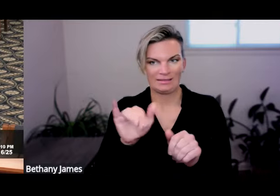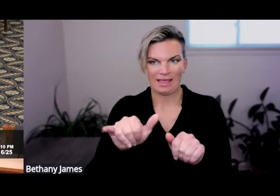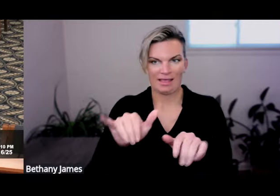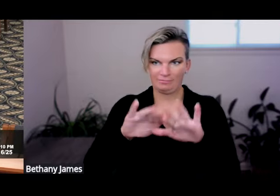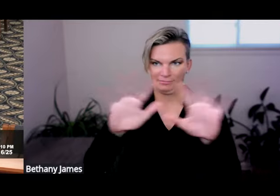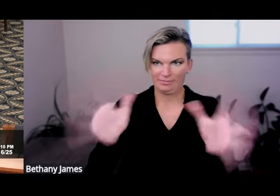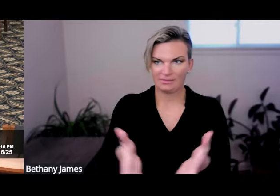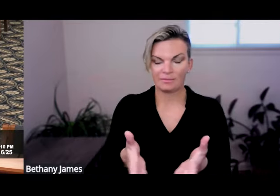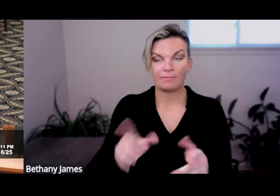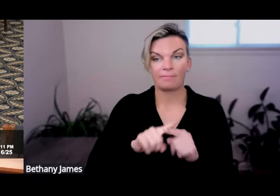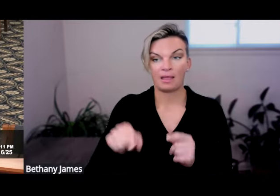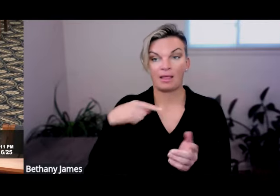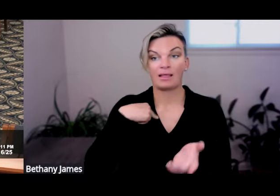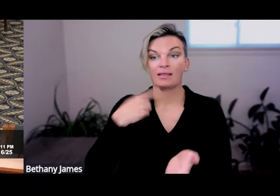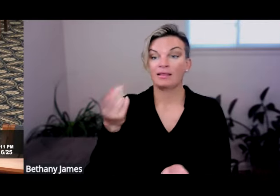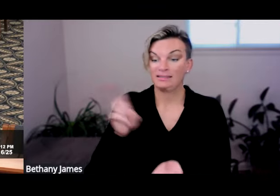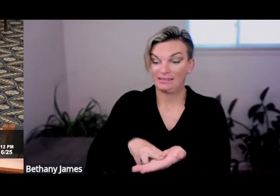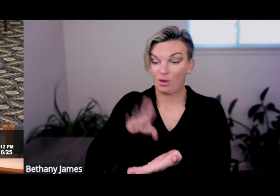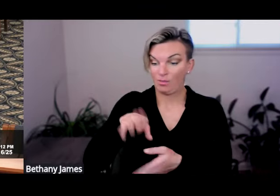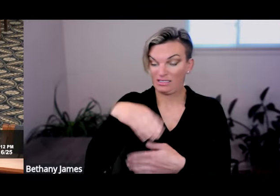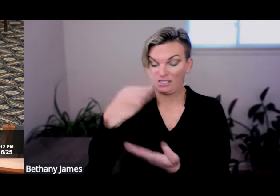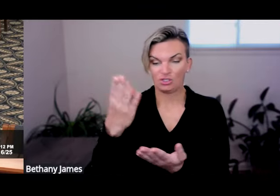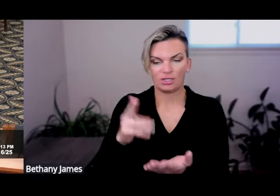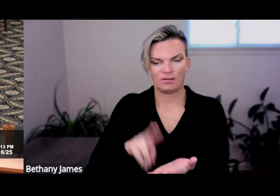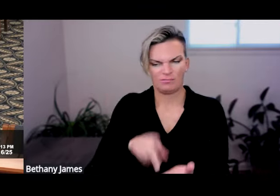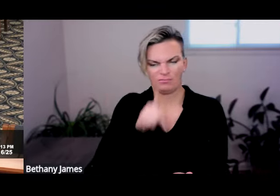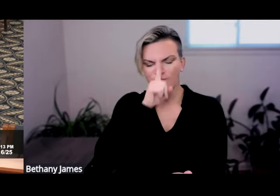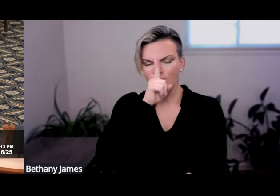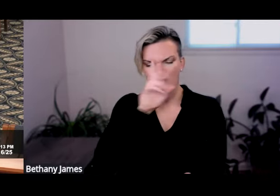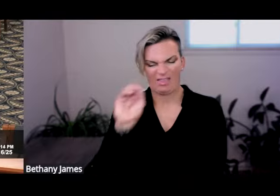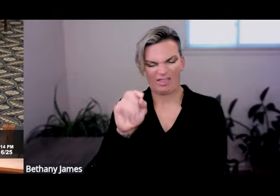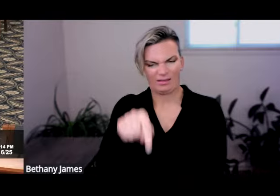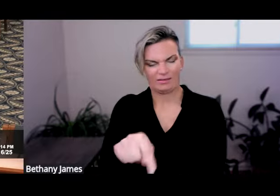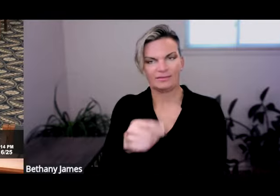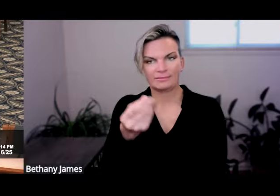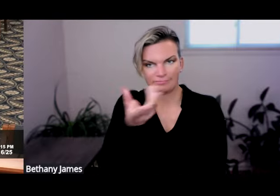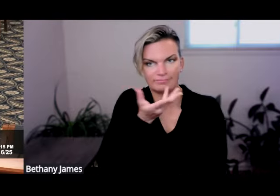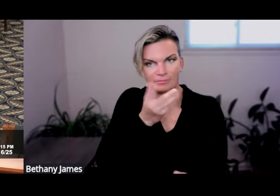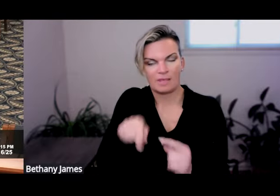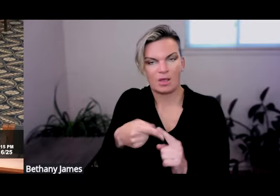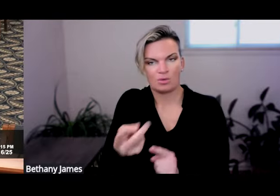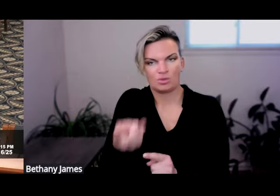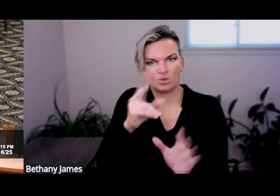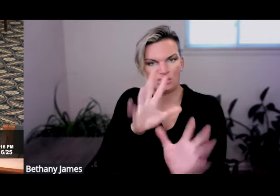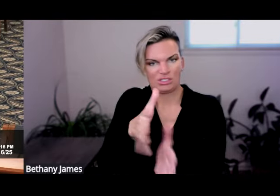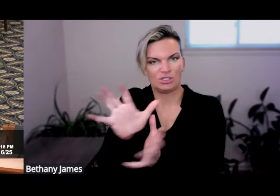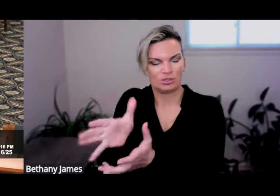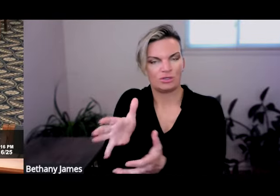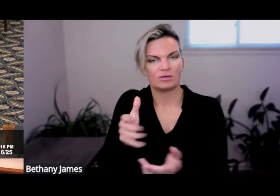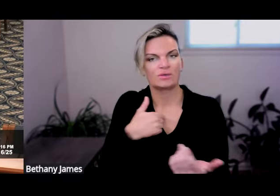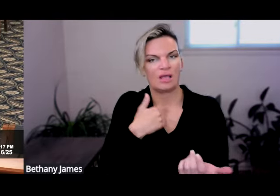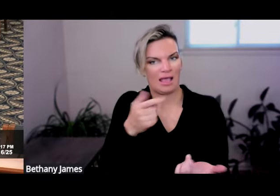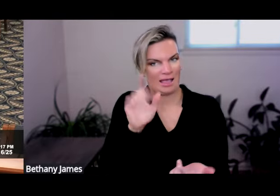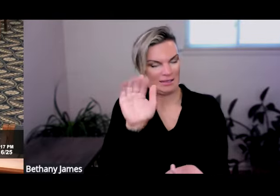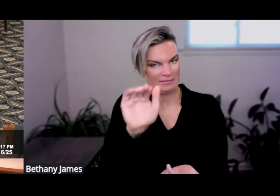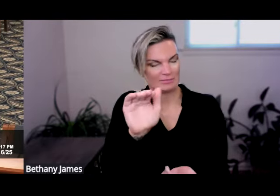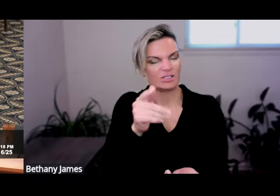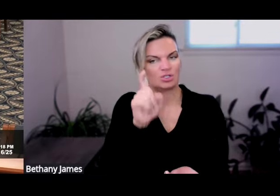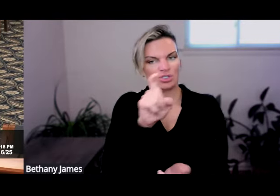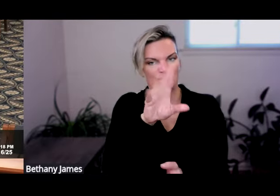kind of in and will be very hard to remove. So I would just ask the board to consider adding in that or something to the effect of